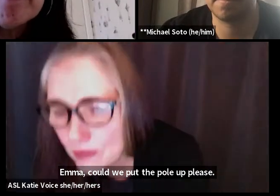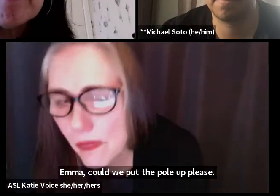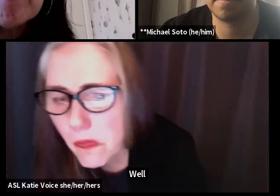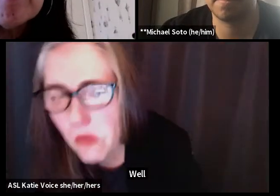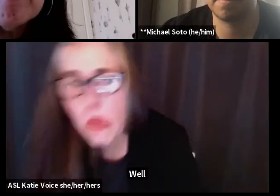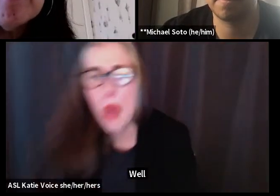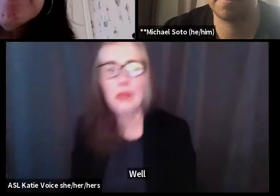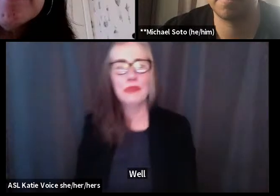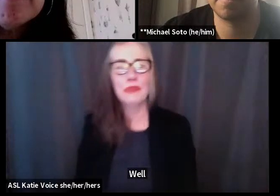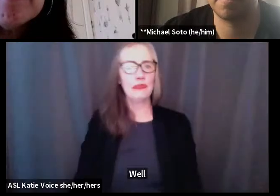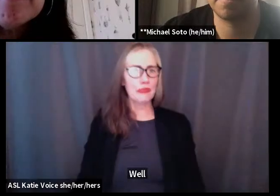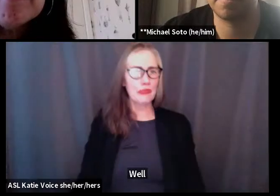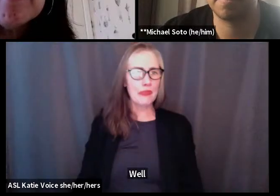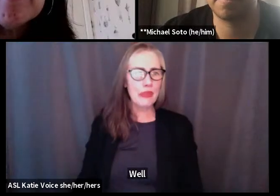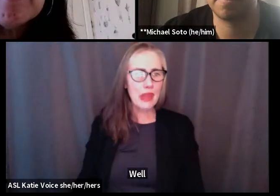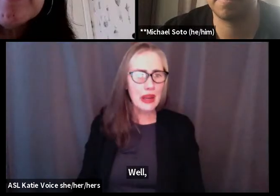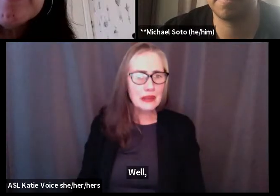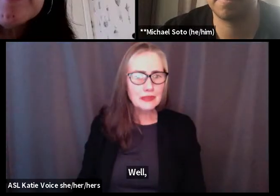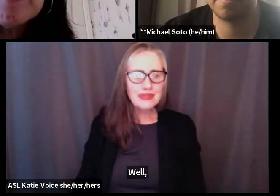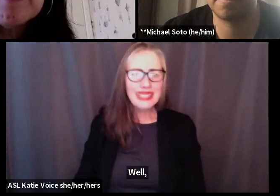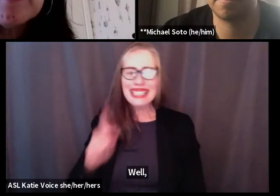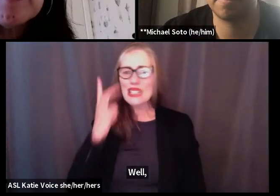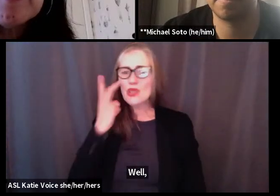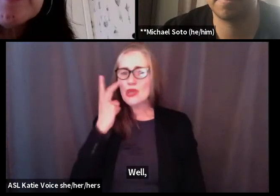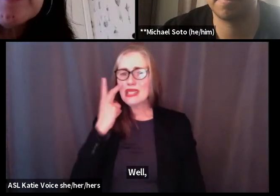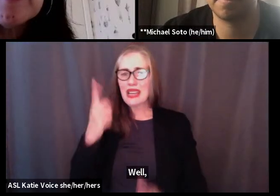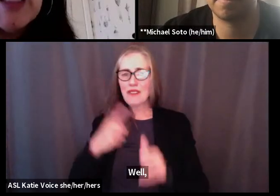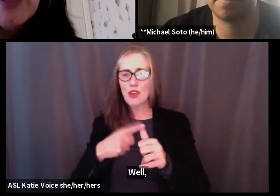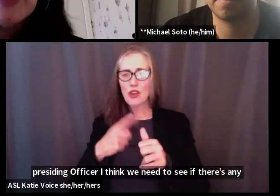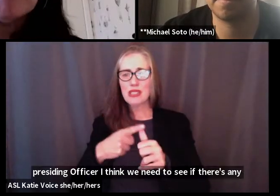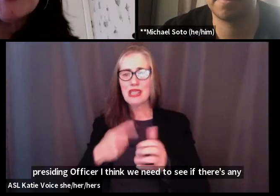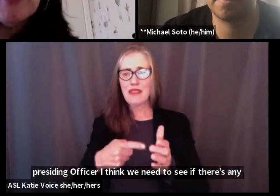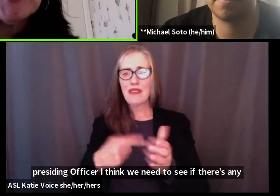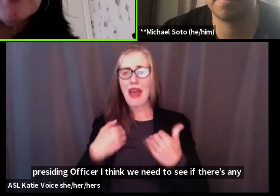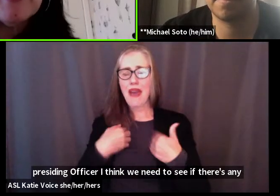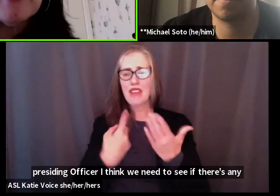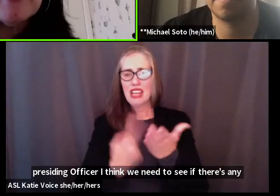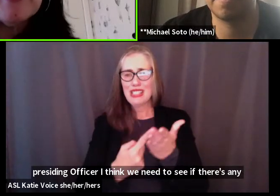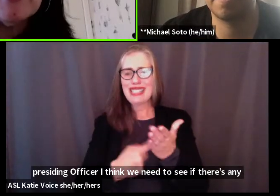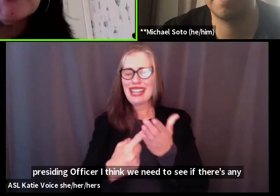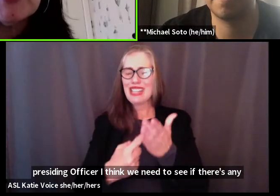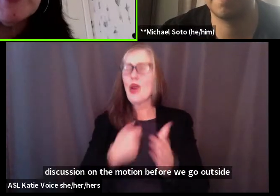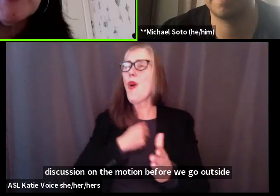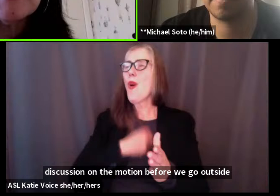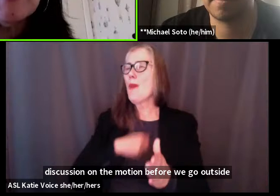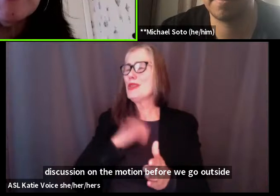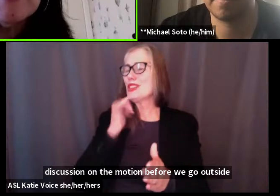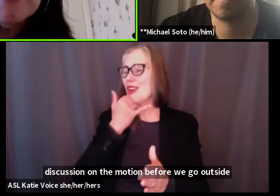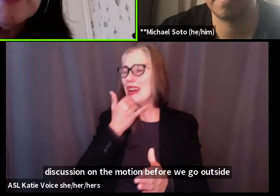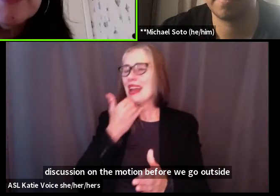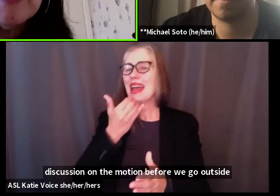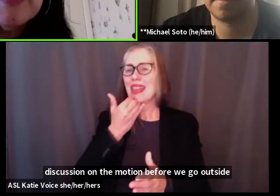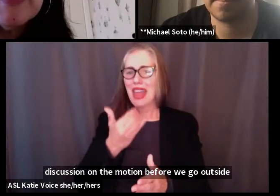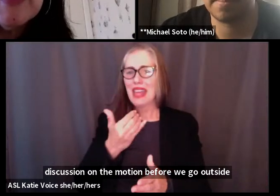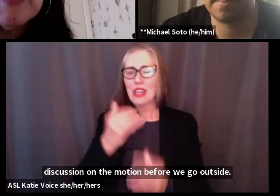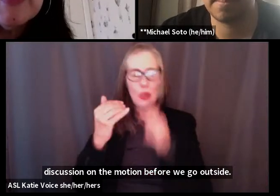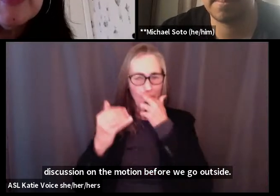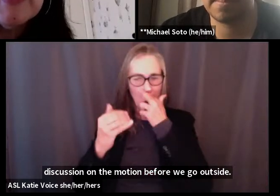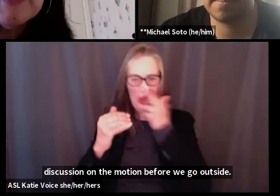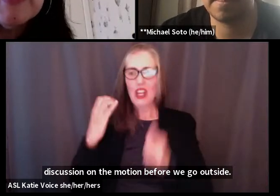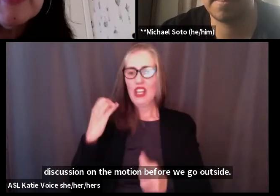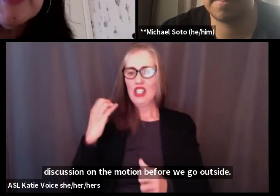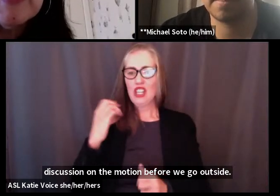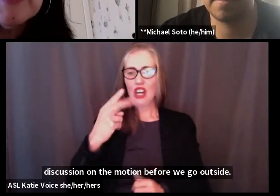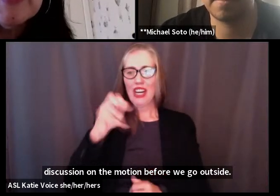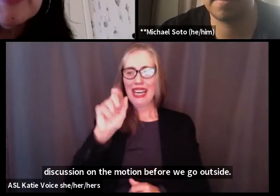presiding officer, I think we need to see if there's any discussion on the motion before we go. I'm sorry. Thank you, Chair Hicks. Or we could simply say,